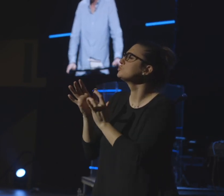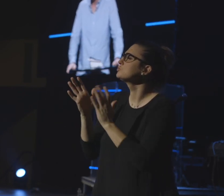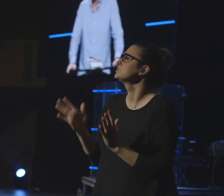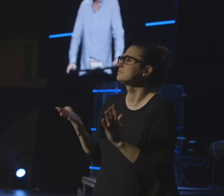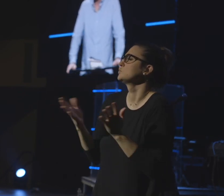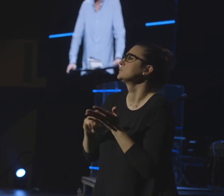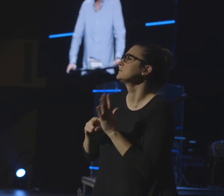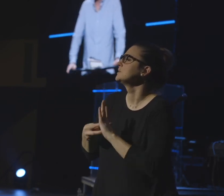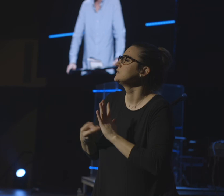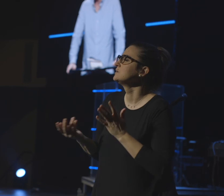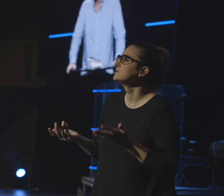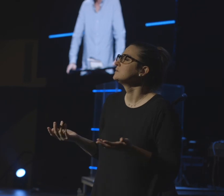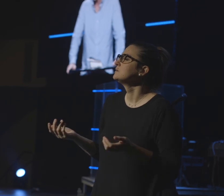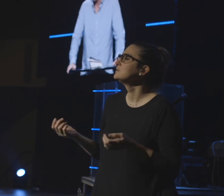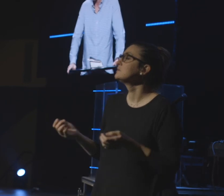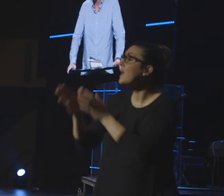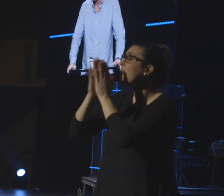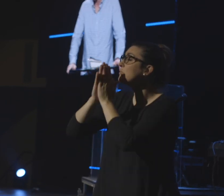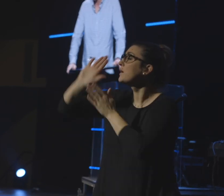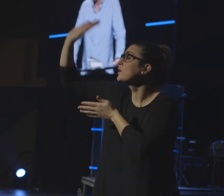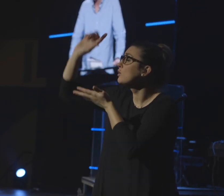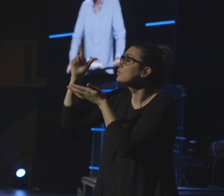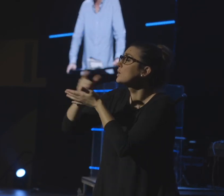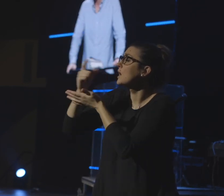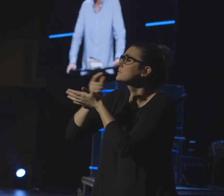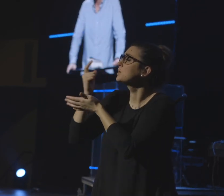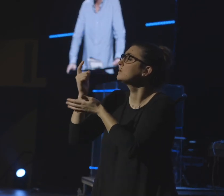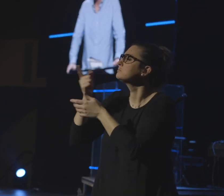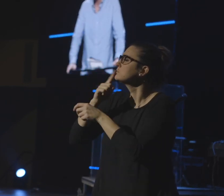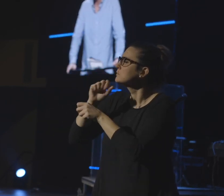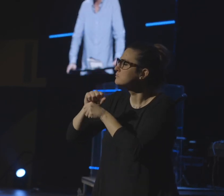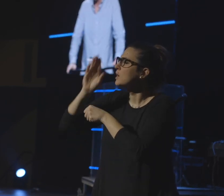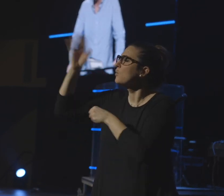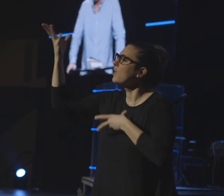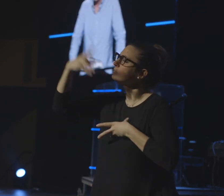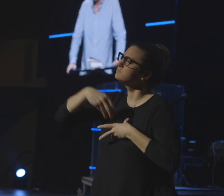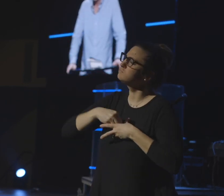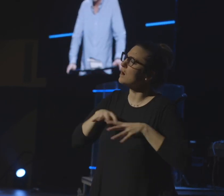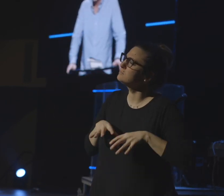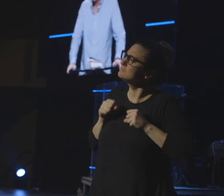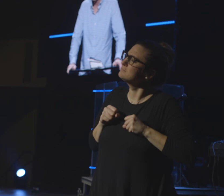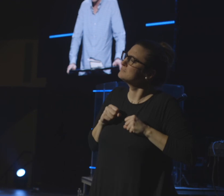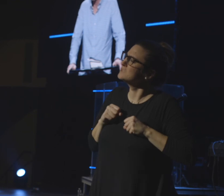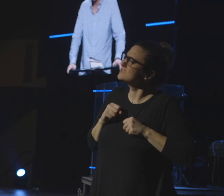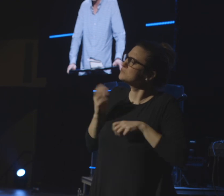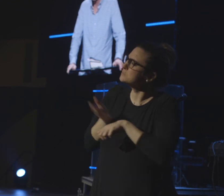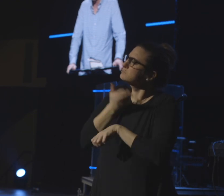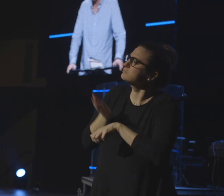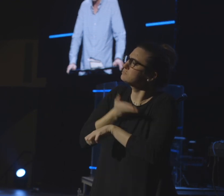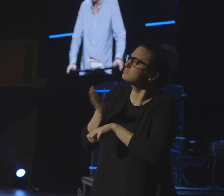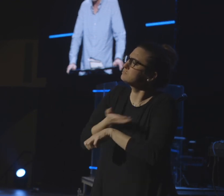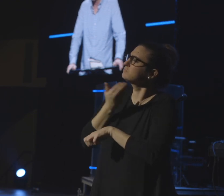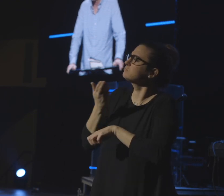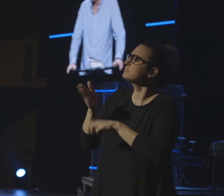greater work in my heart, in our hearts. I pray it would detonate and smash the idols